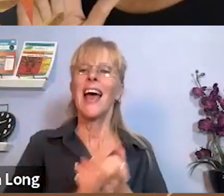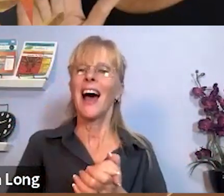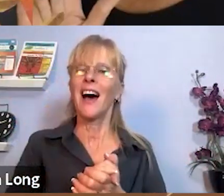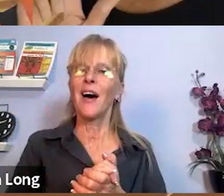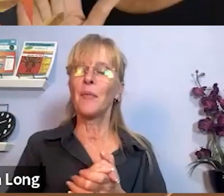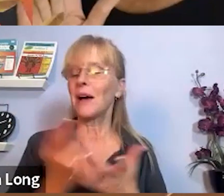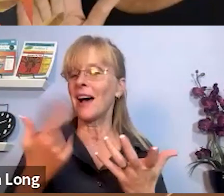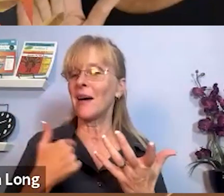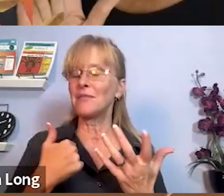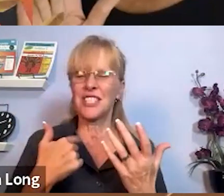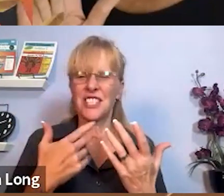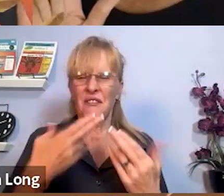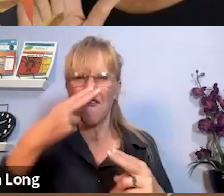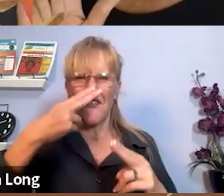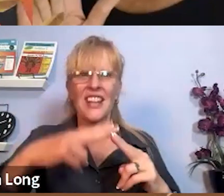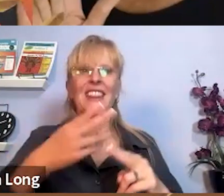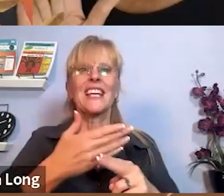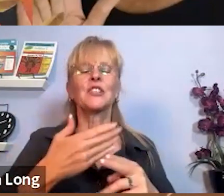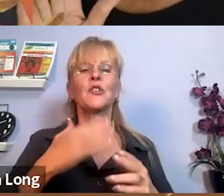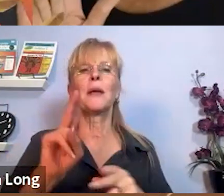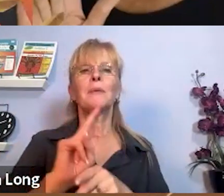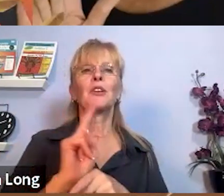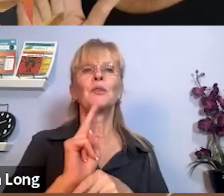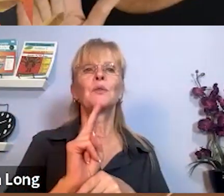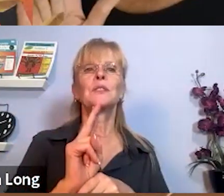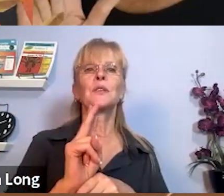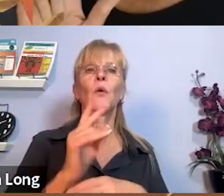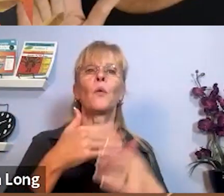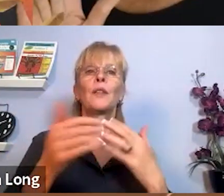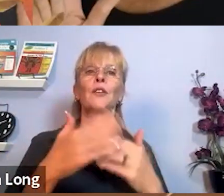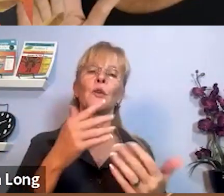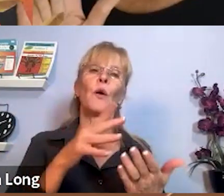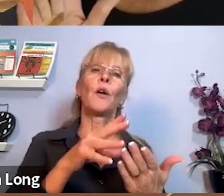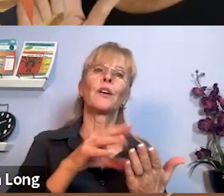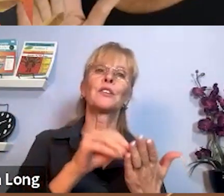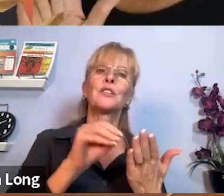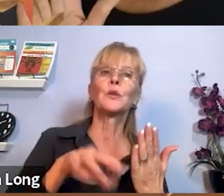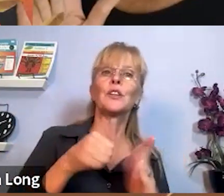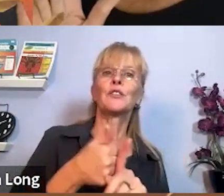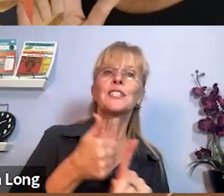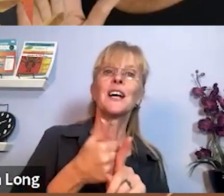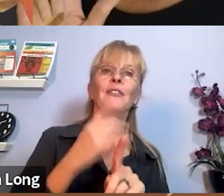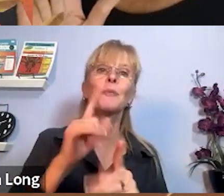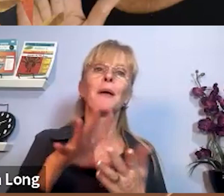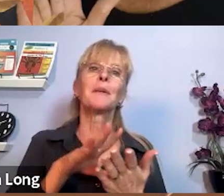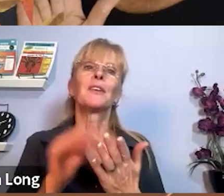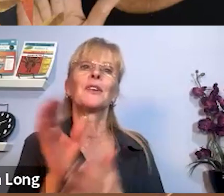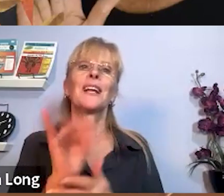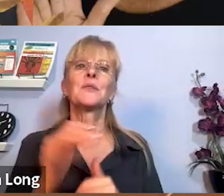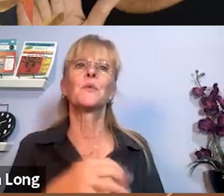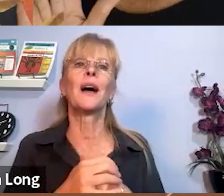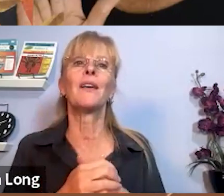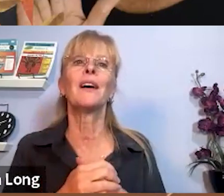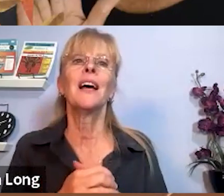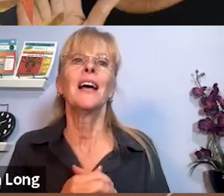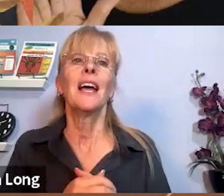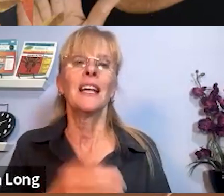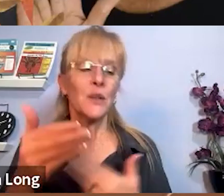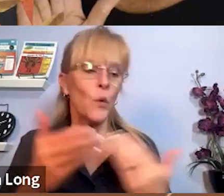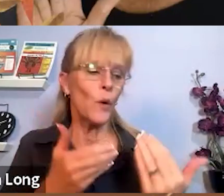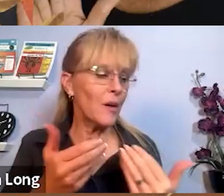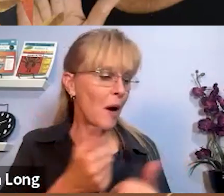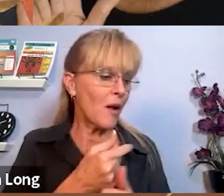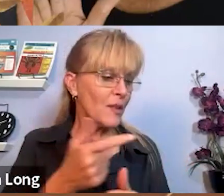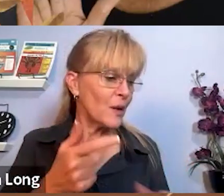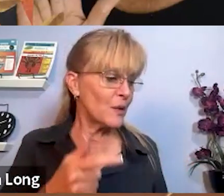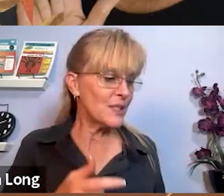kids. Just some fun things you'll be able to use. Whether you are a student yourself, you'll be able to learn as well. And